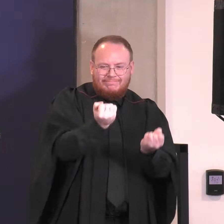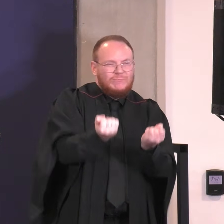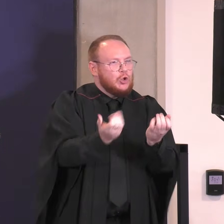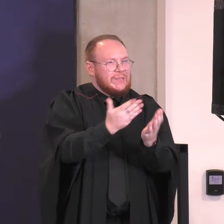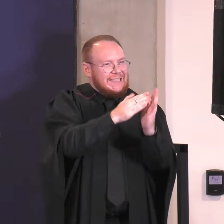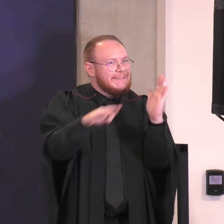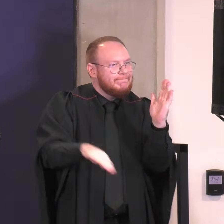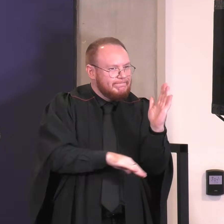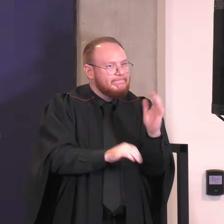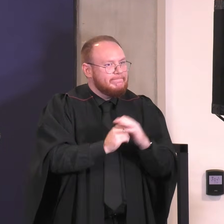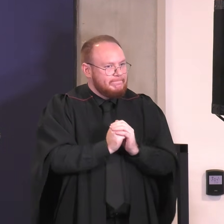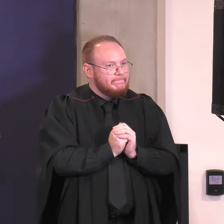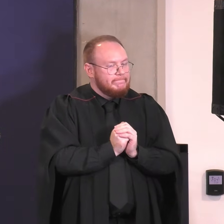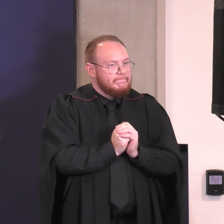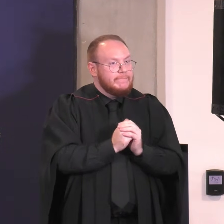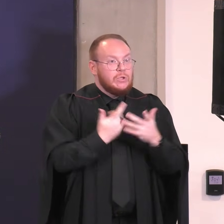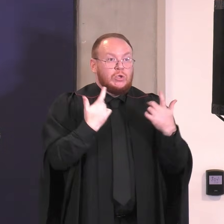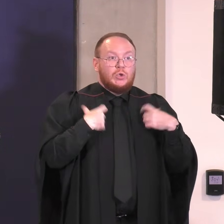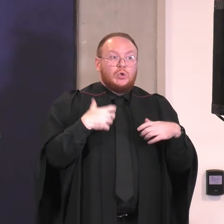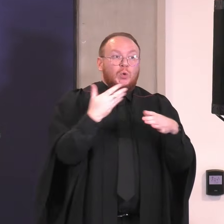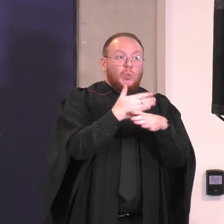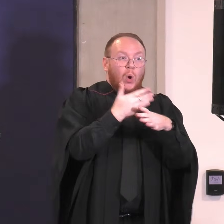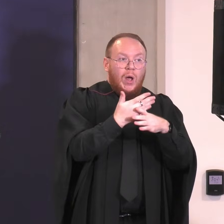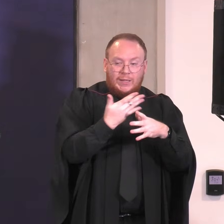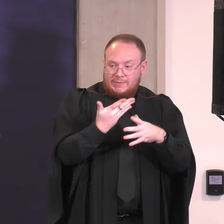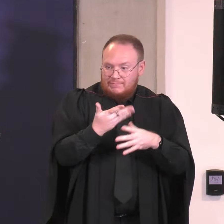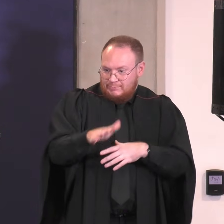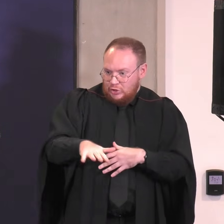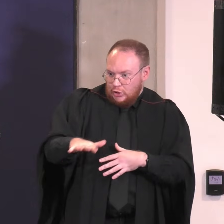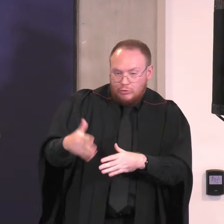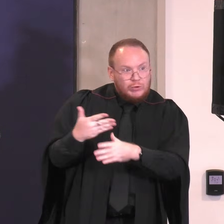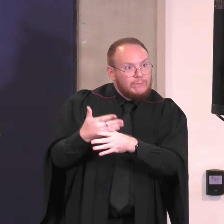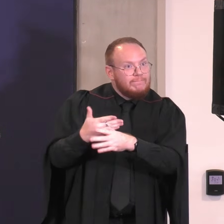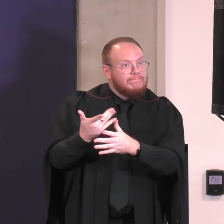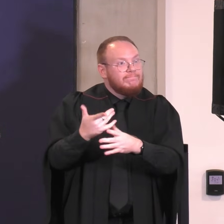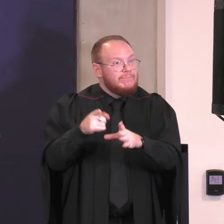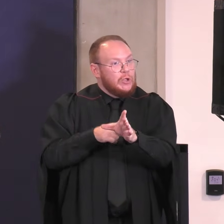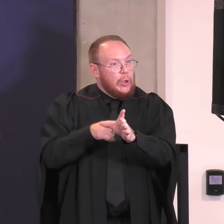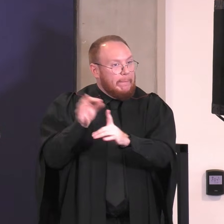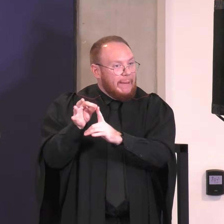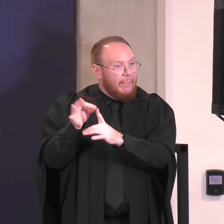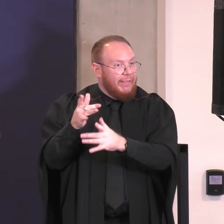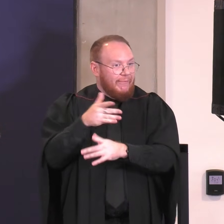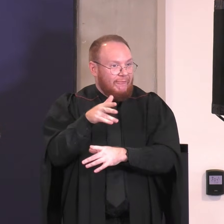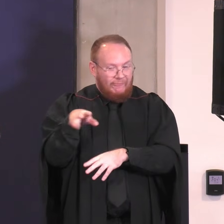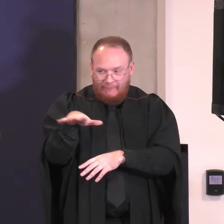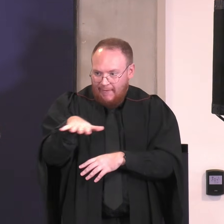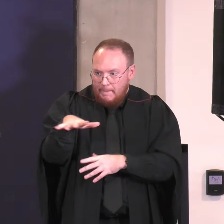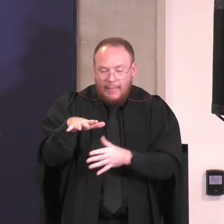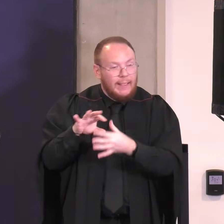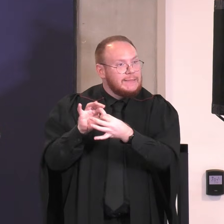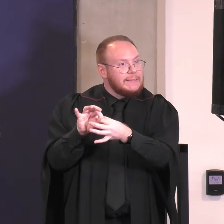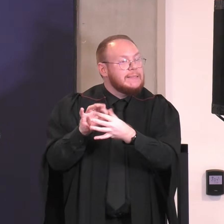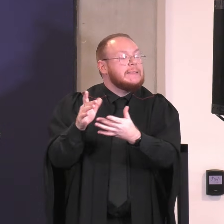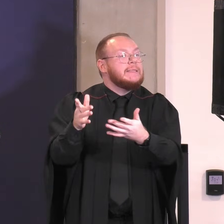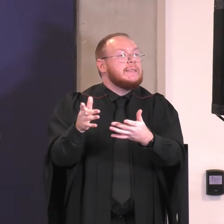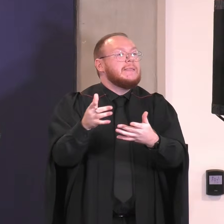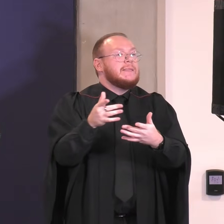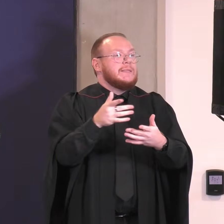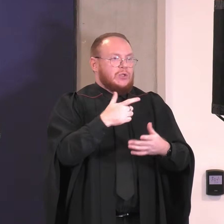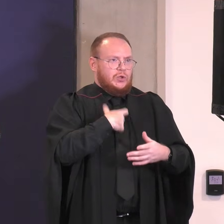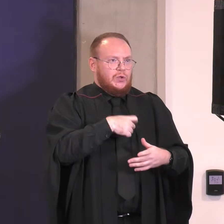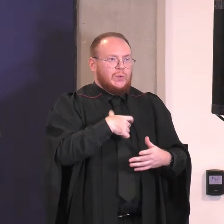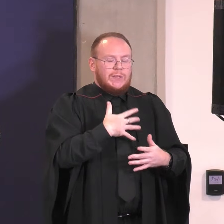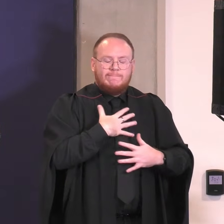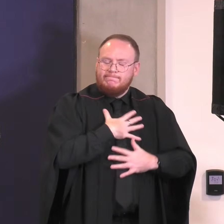In social work and working with children, young people and families, students have shown exceptional distinction and